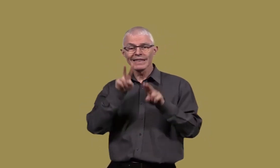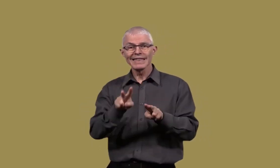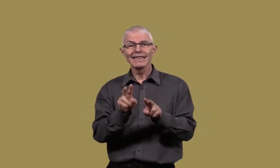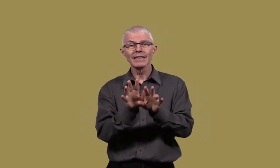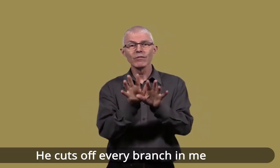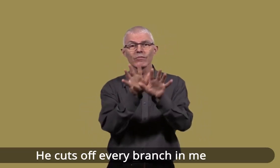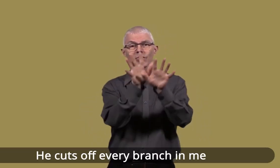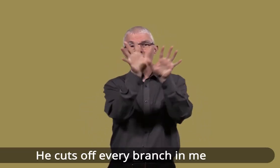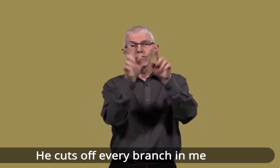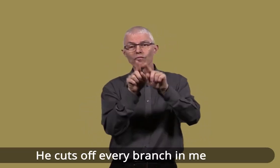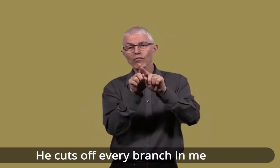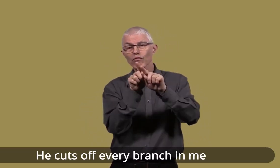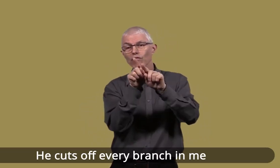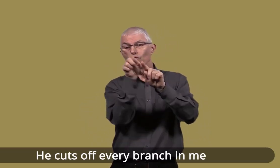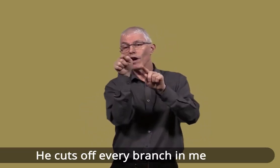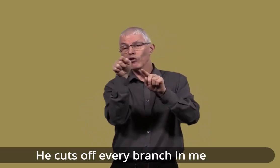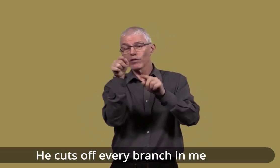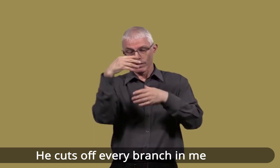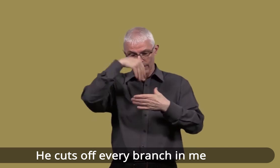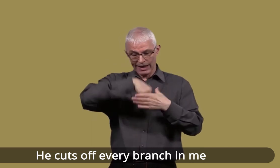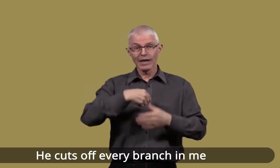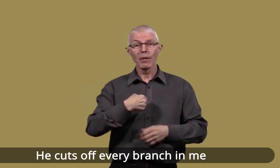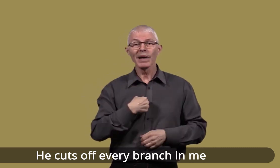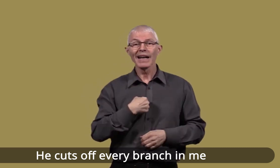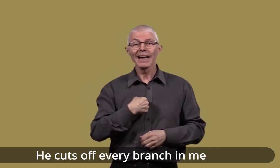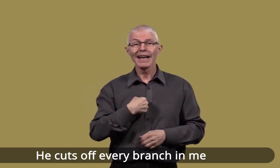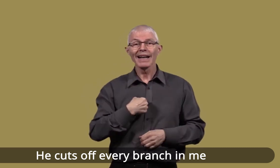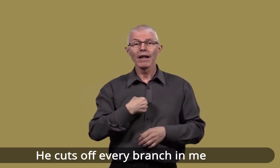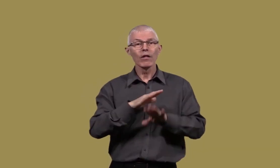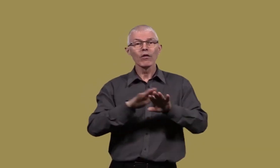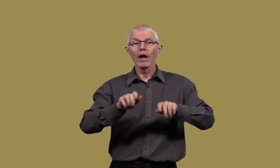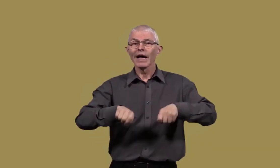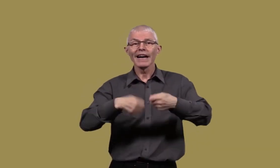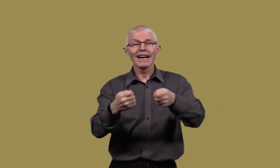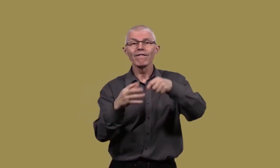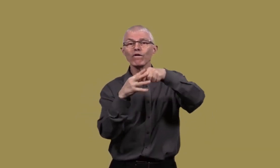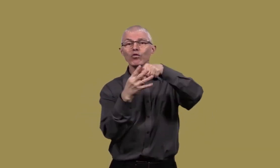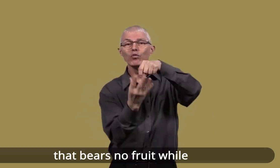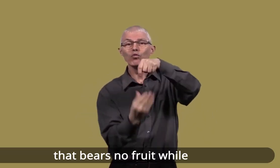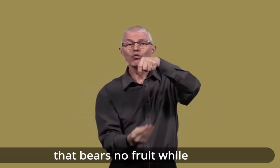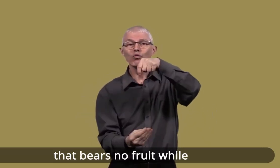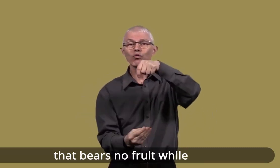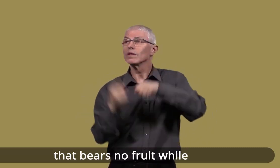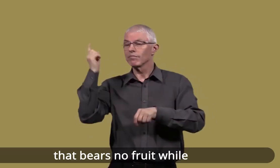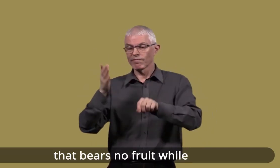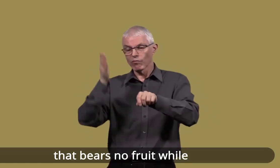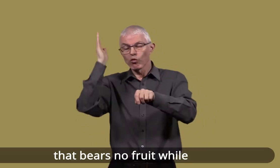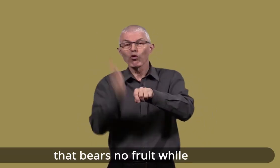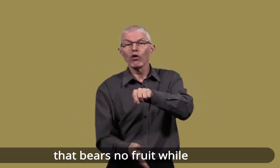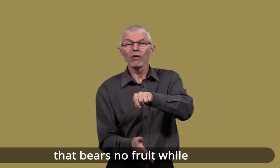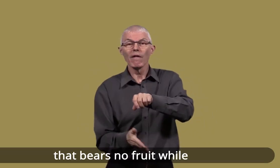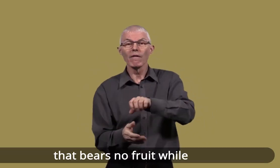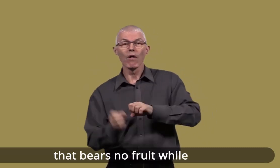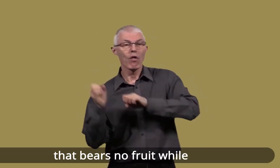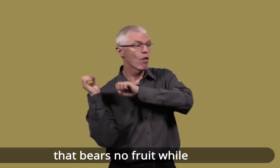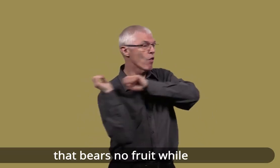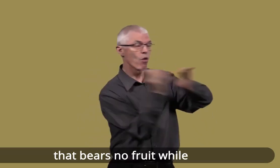He cuts off every branch in me that bears no fruit,